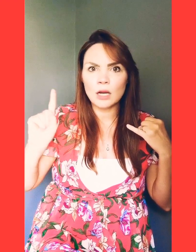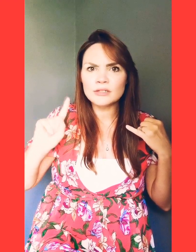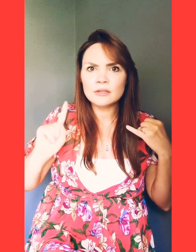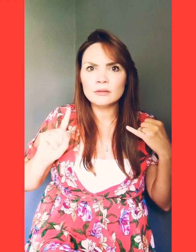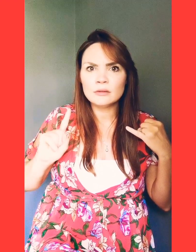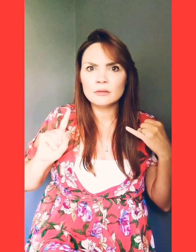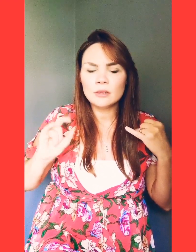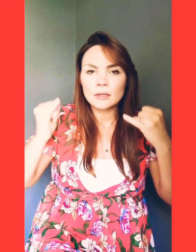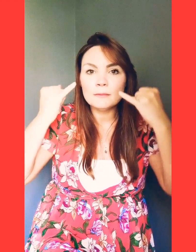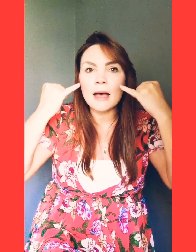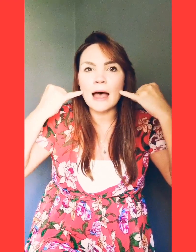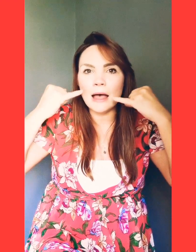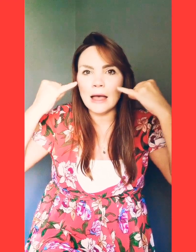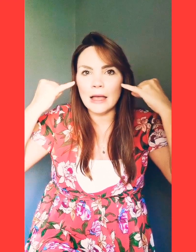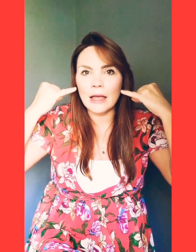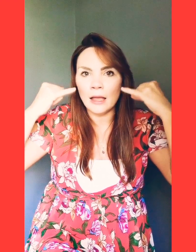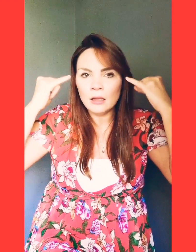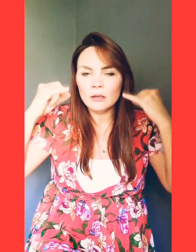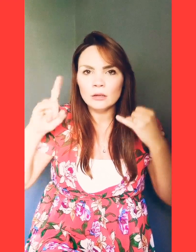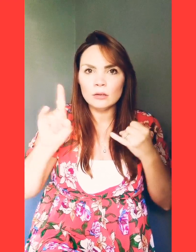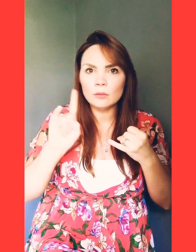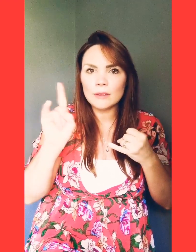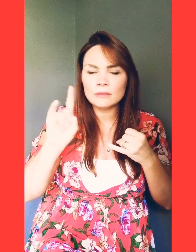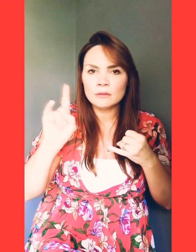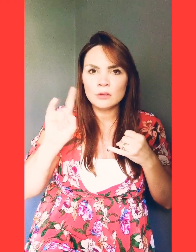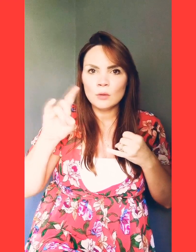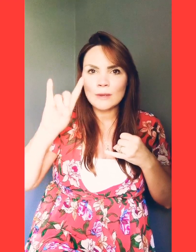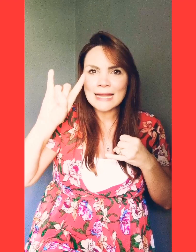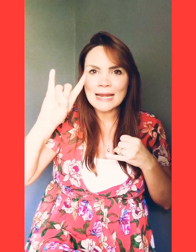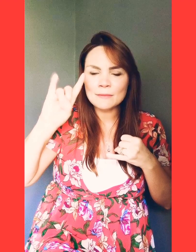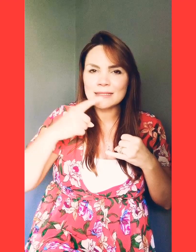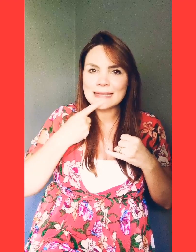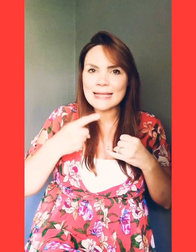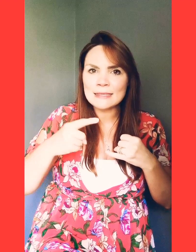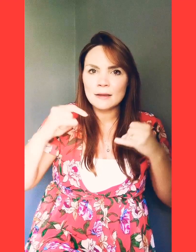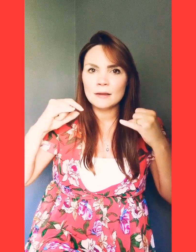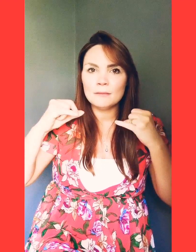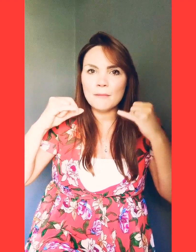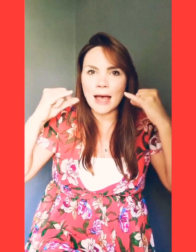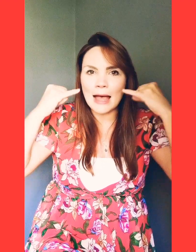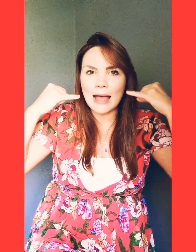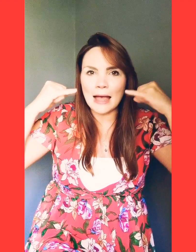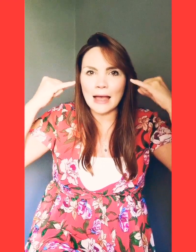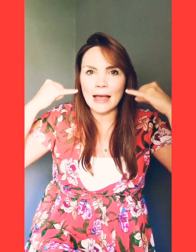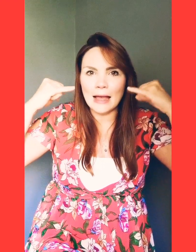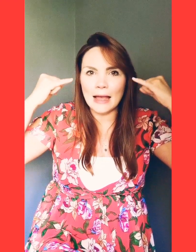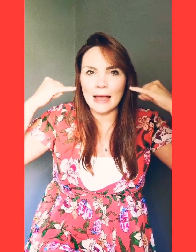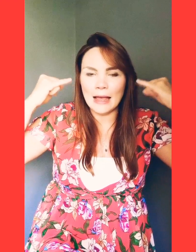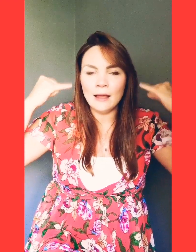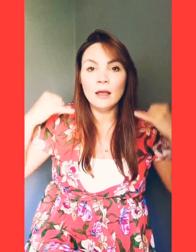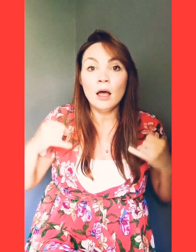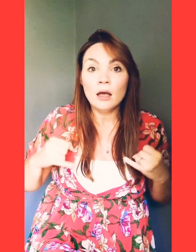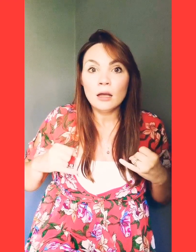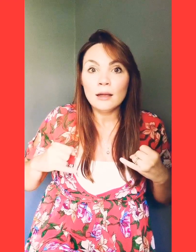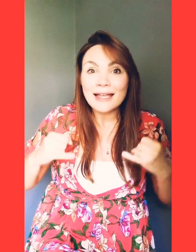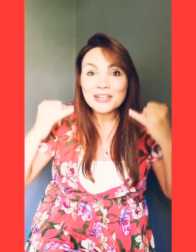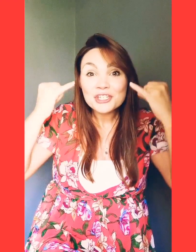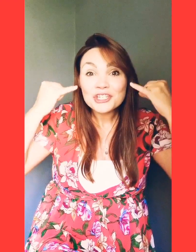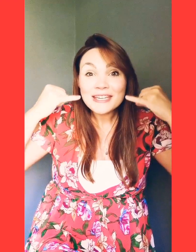What? Bah. Oh, what animal says... Bah. A